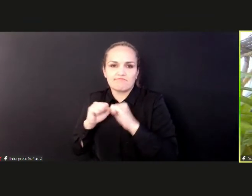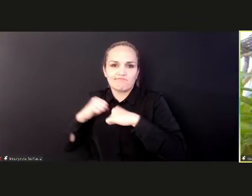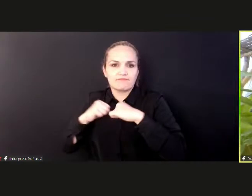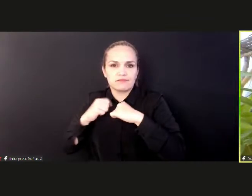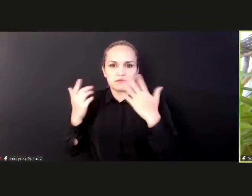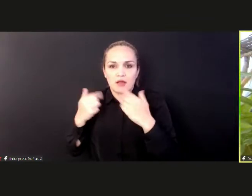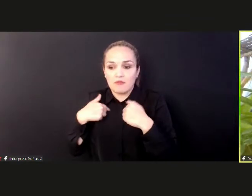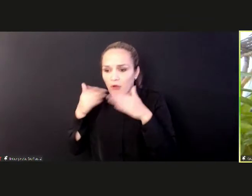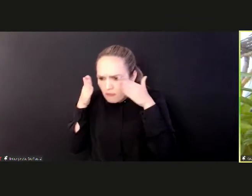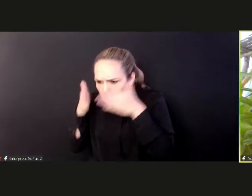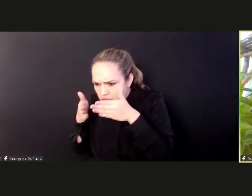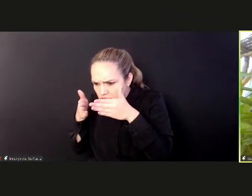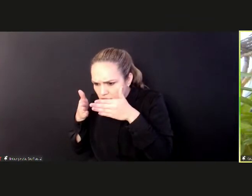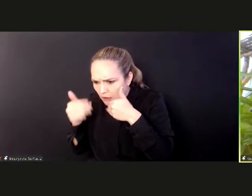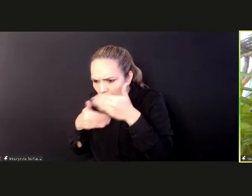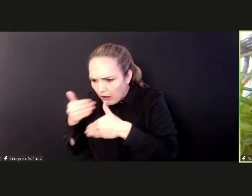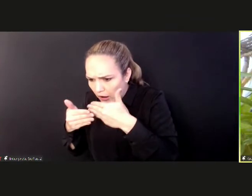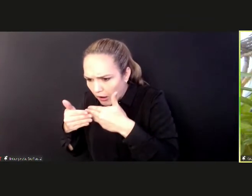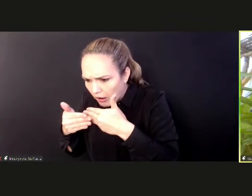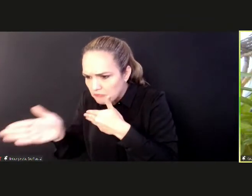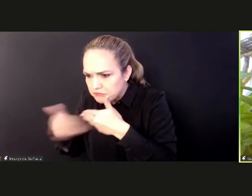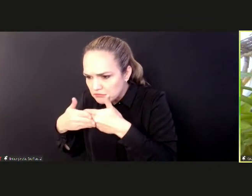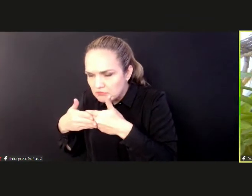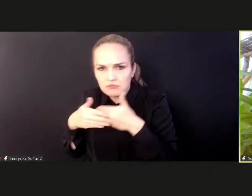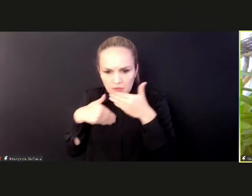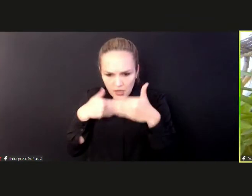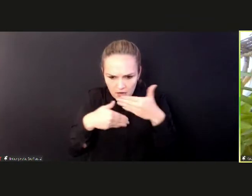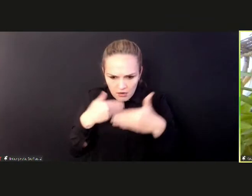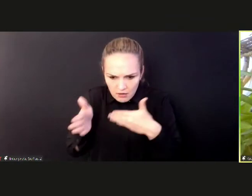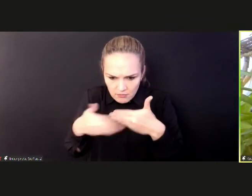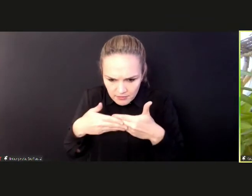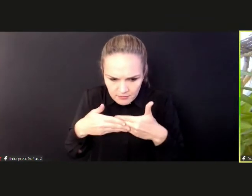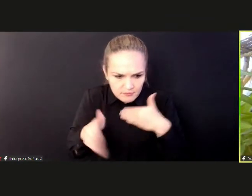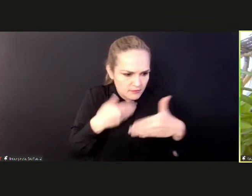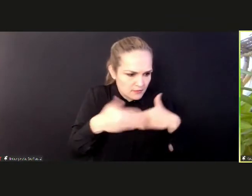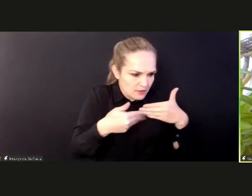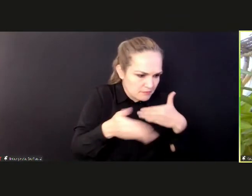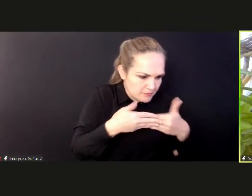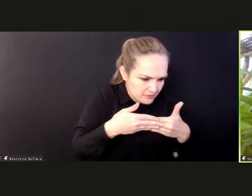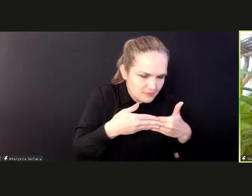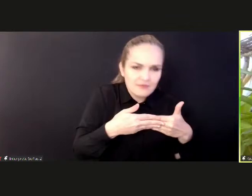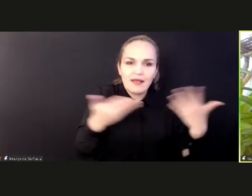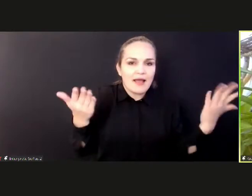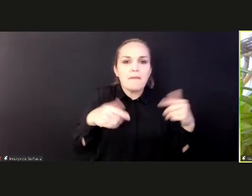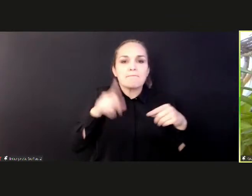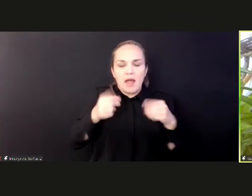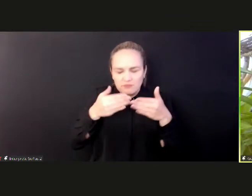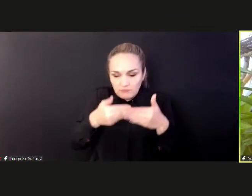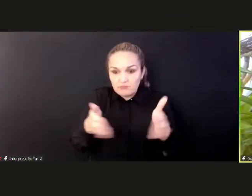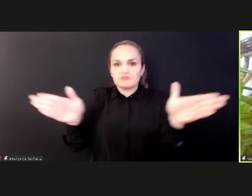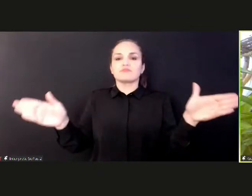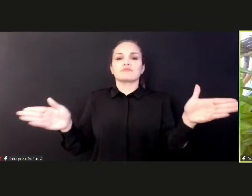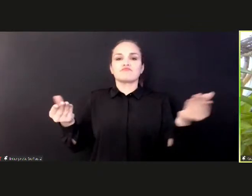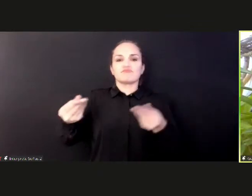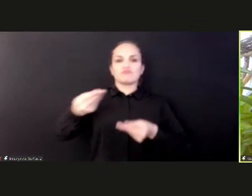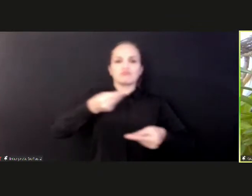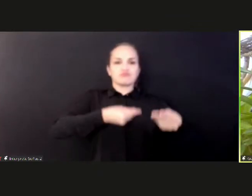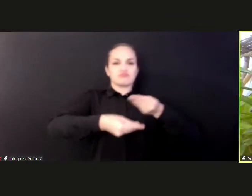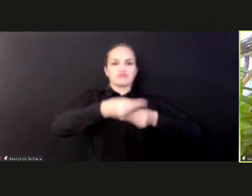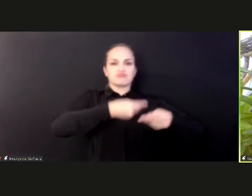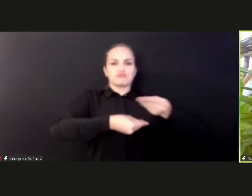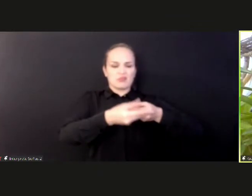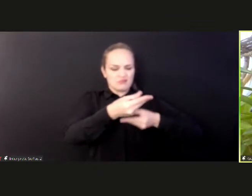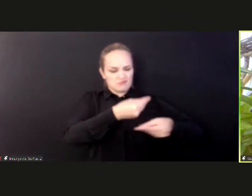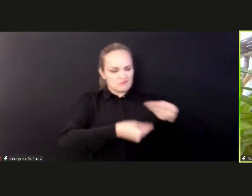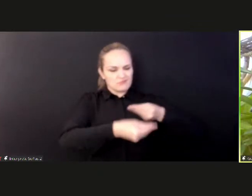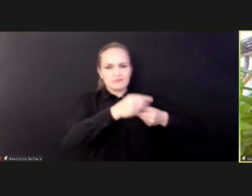in equal terms. So you're looking at the economic dimension, ensuring that the economic aspect to it, the social